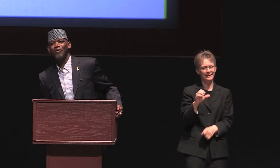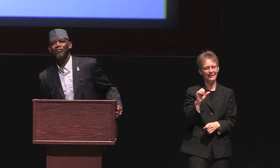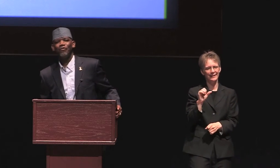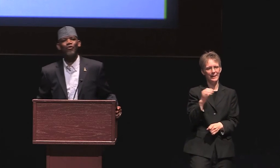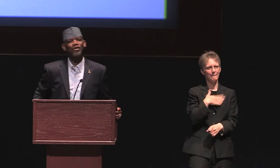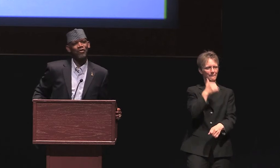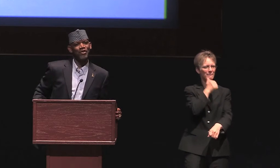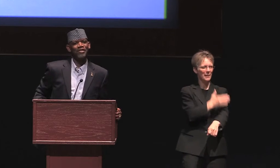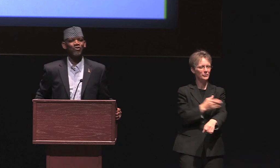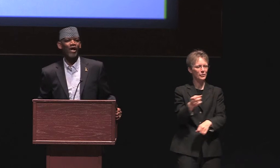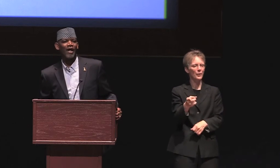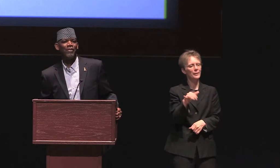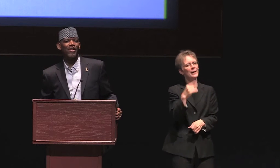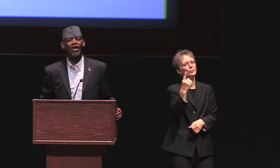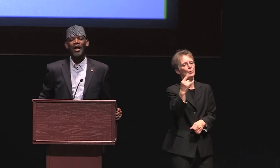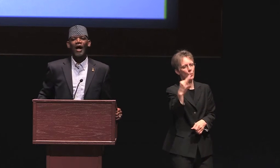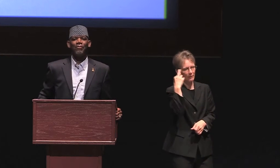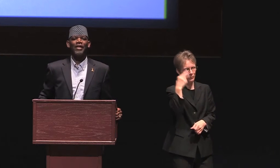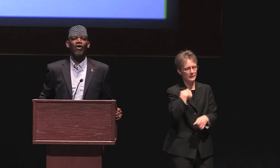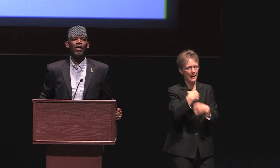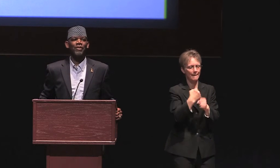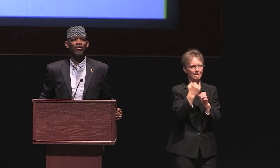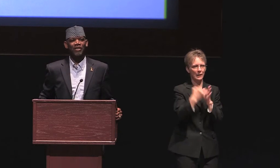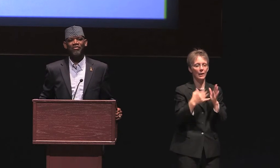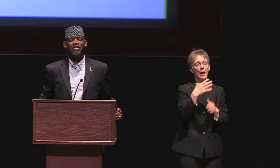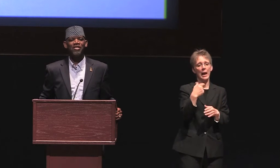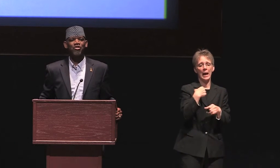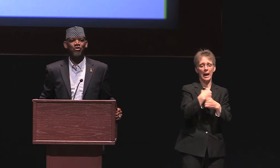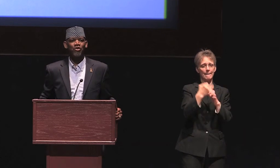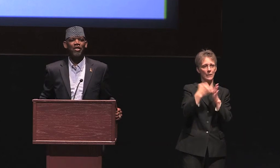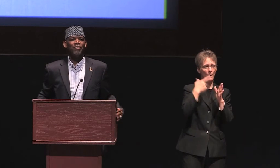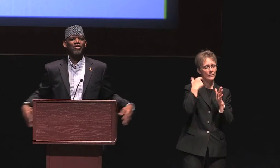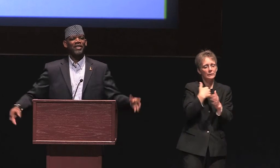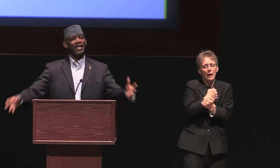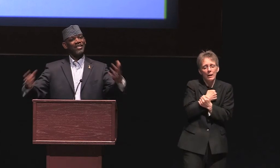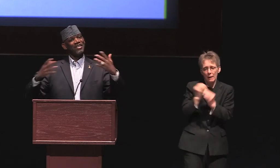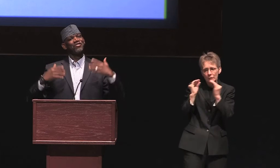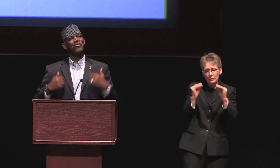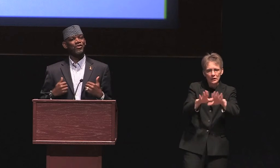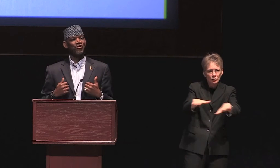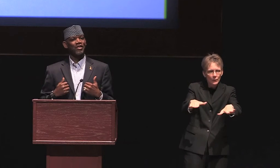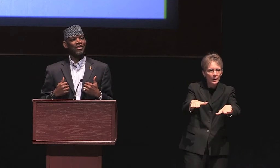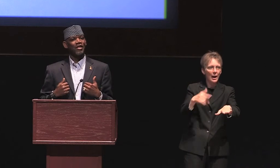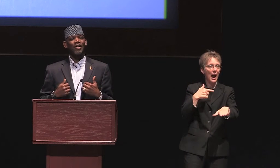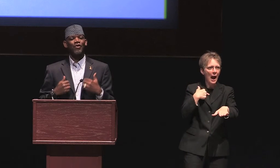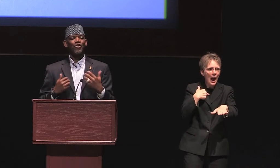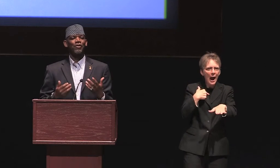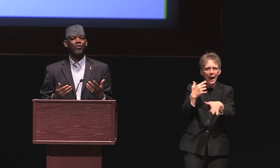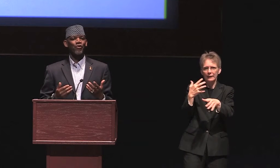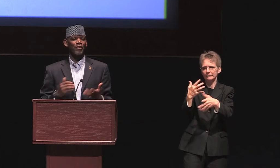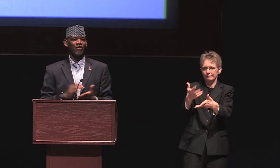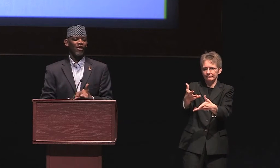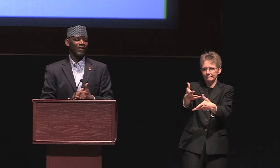She's one of the reasons why I make art. I make art because I love to teach children, because I get ideas from children. I